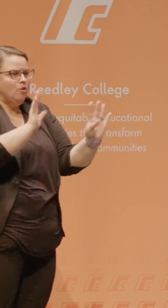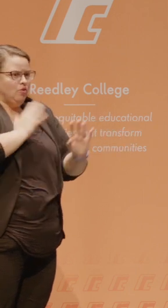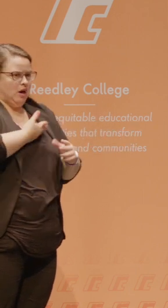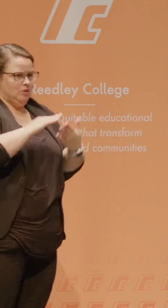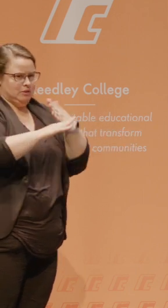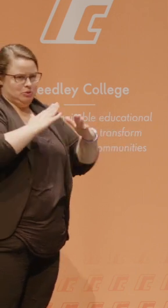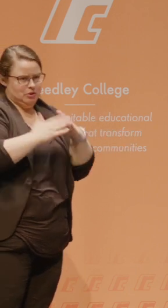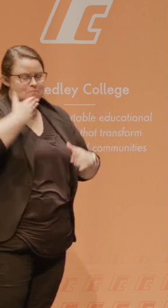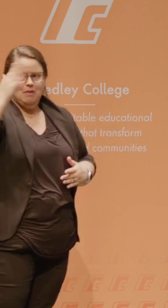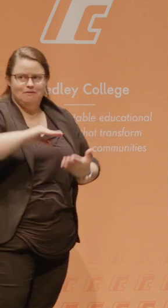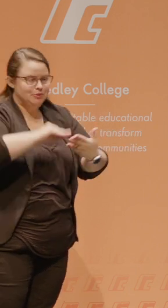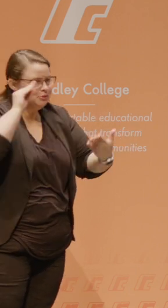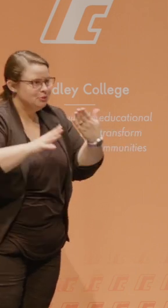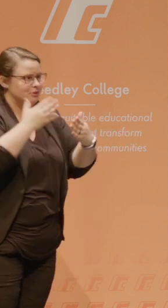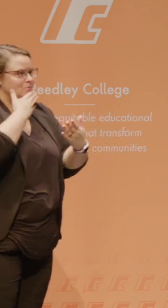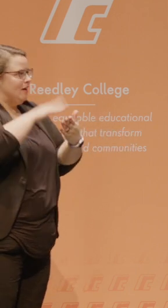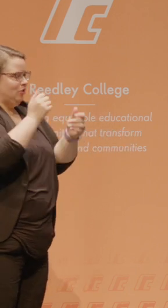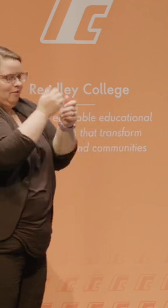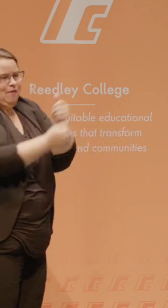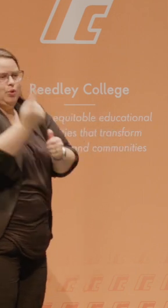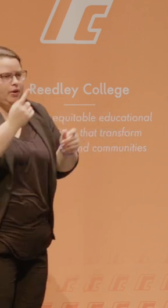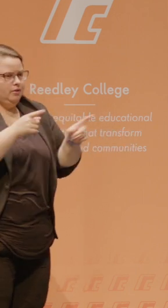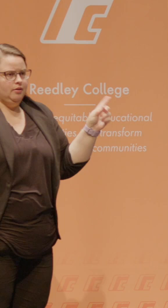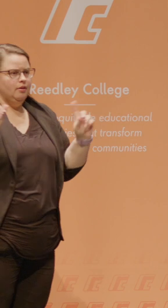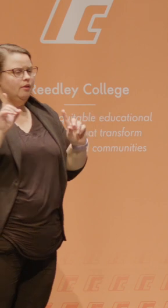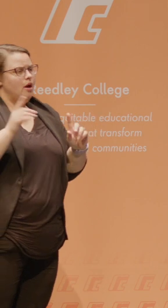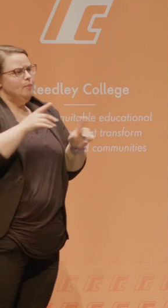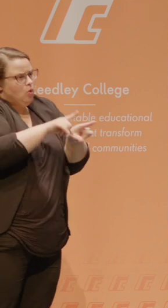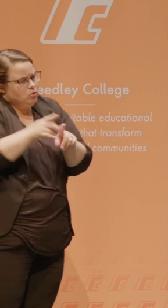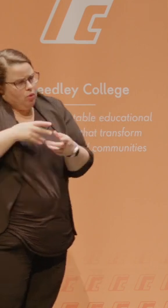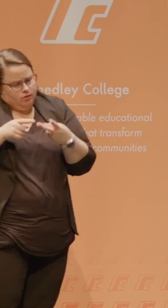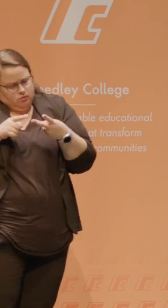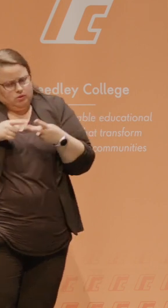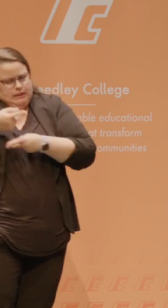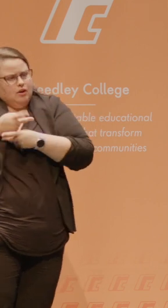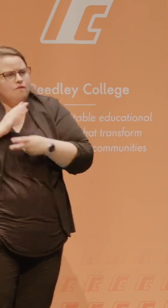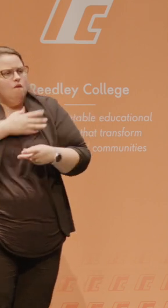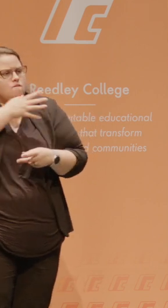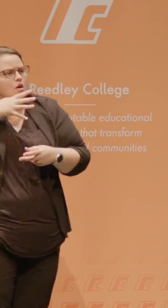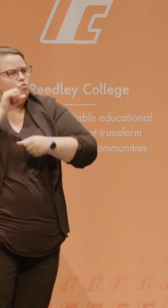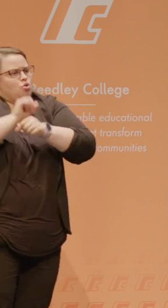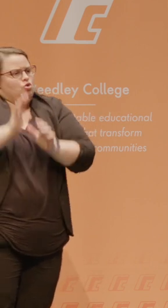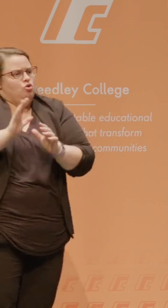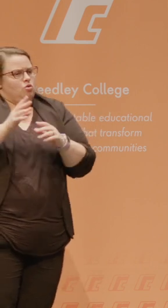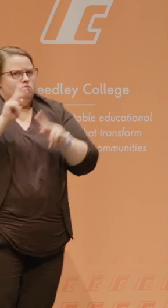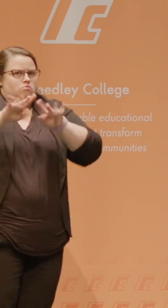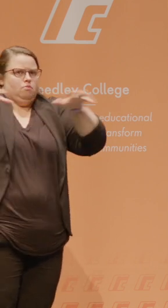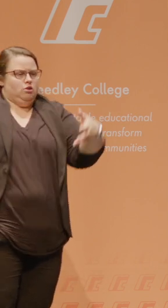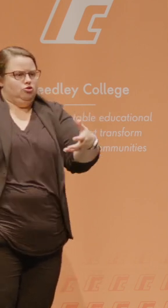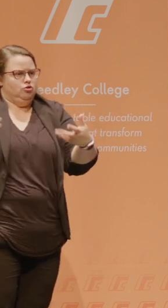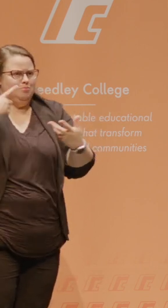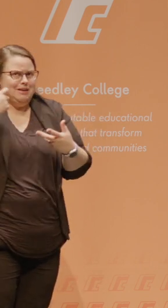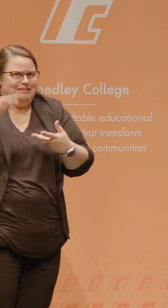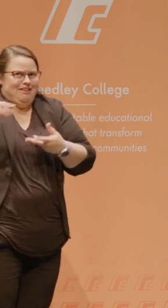for our students. It's bad for everyone. And we also know that we want to take care of our farm worker population as we continue to feed the world. So later today, you'll